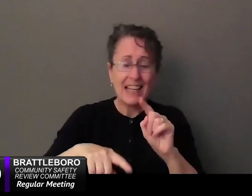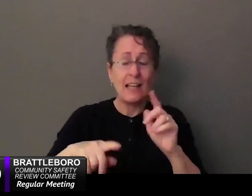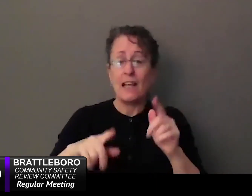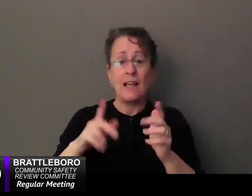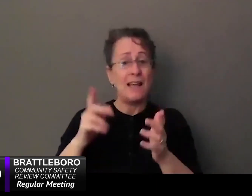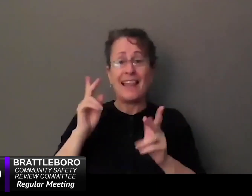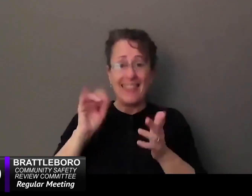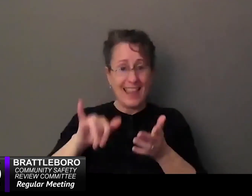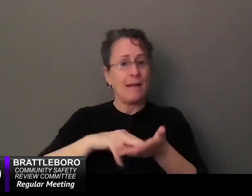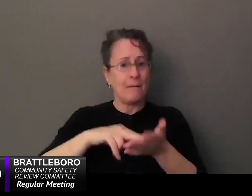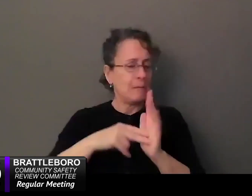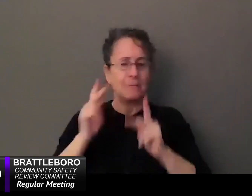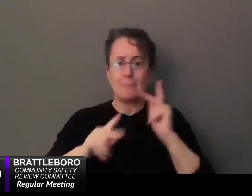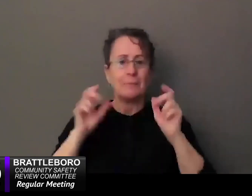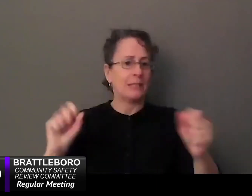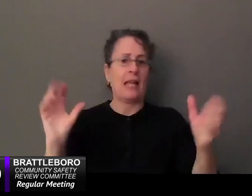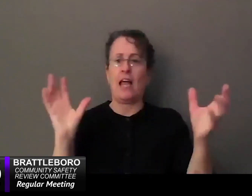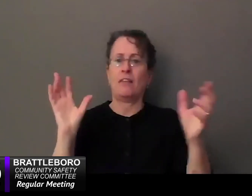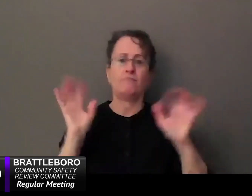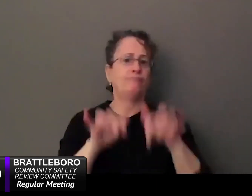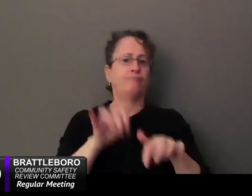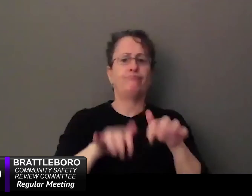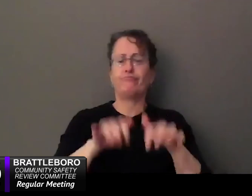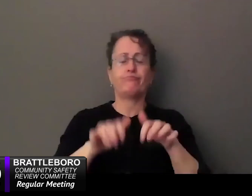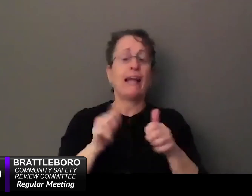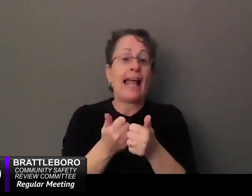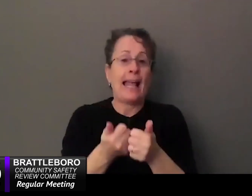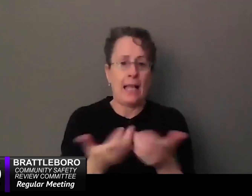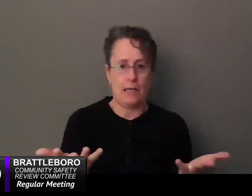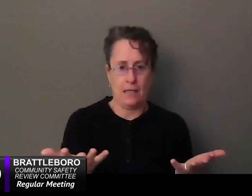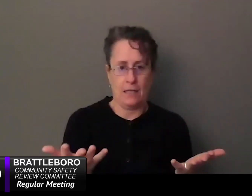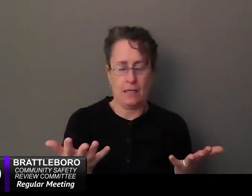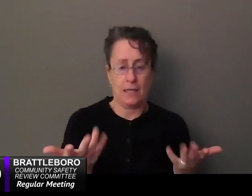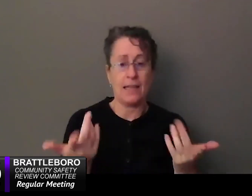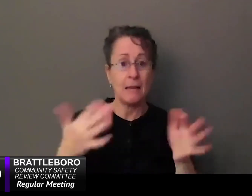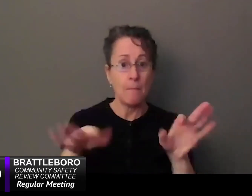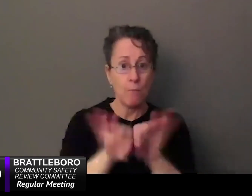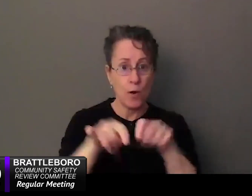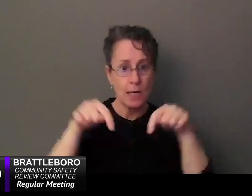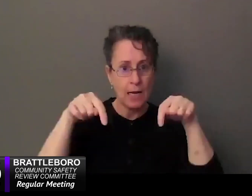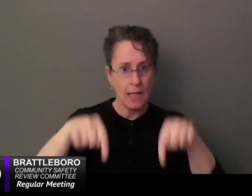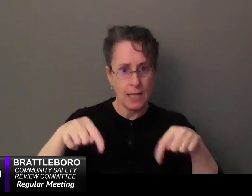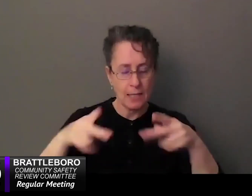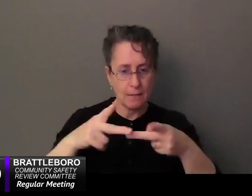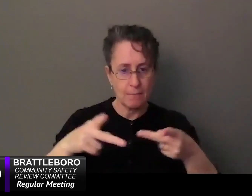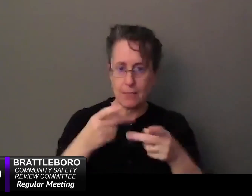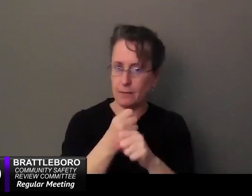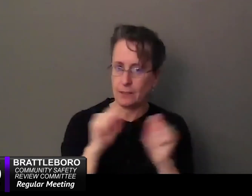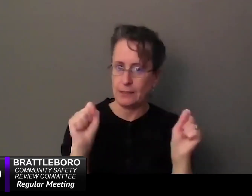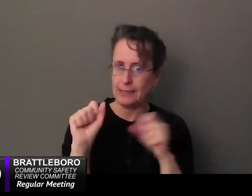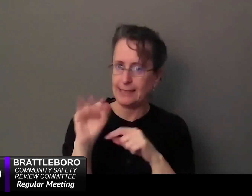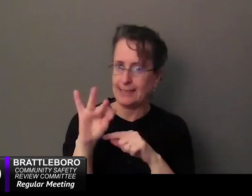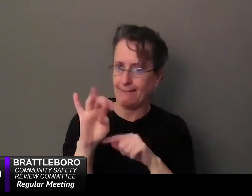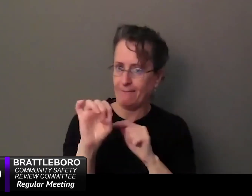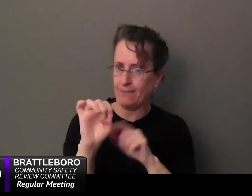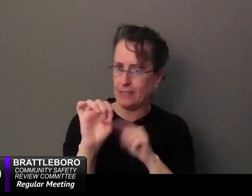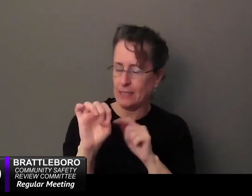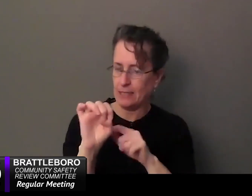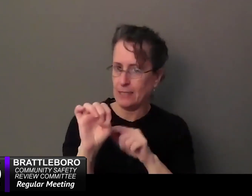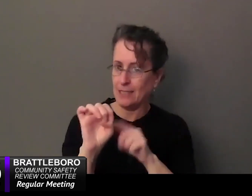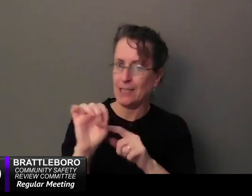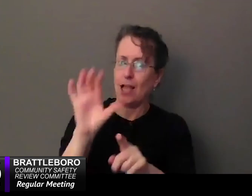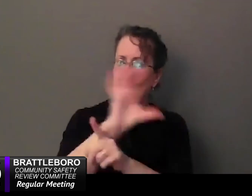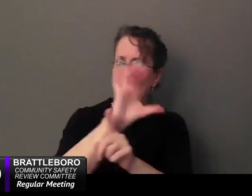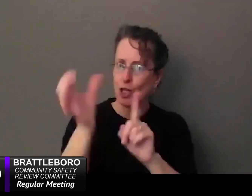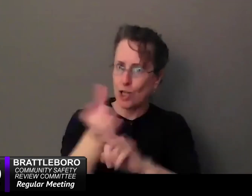people type. We want to keep this a safe place for you all. We want to make sure that we are building up a culture and agreements